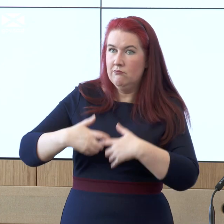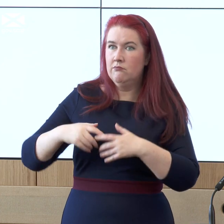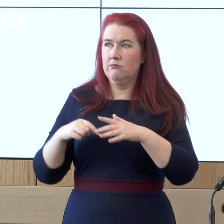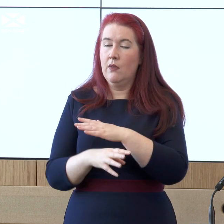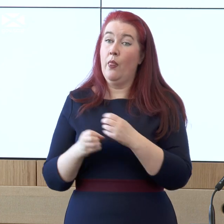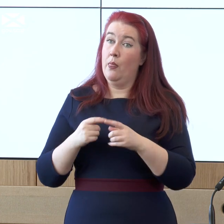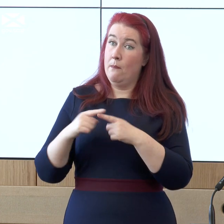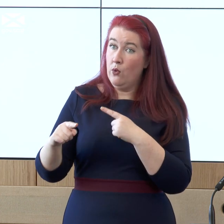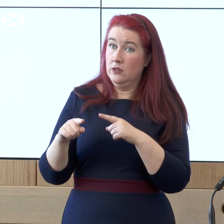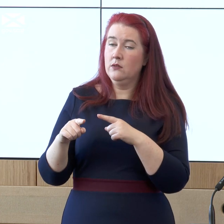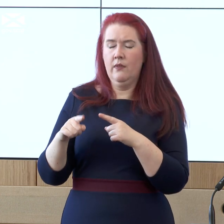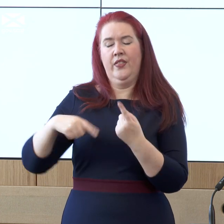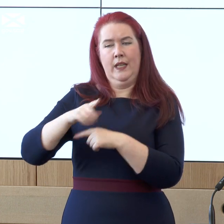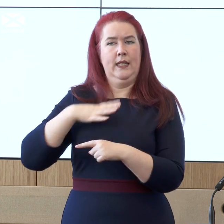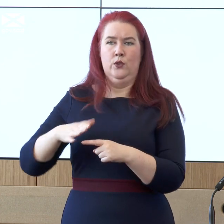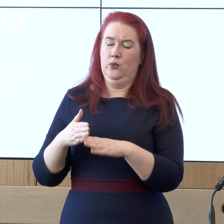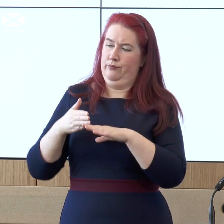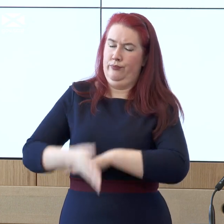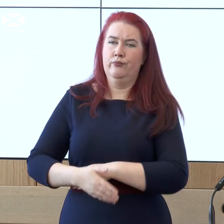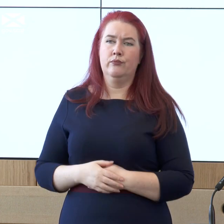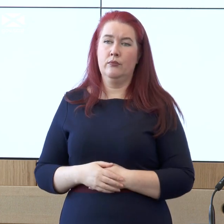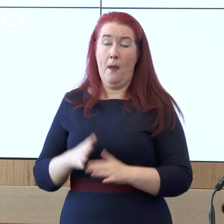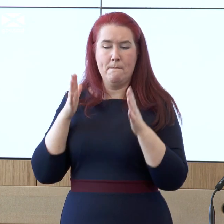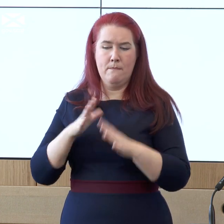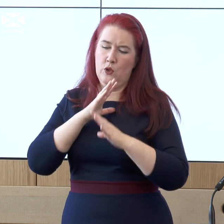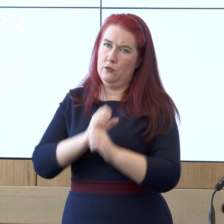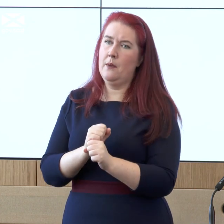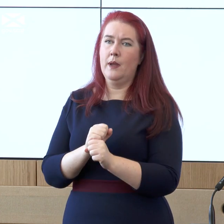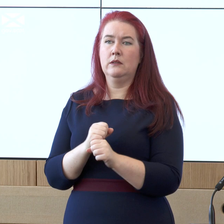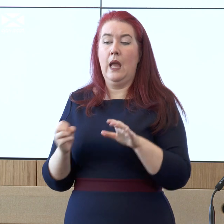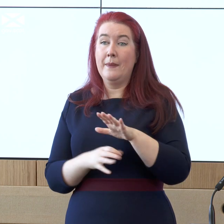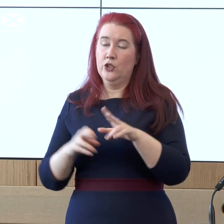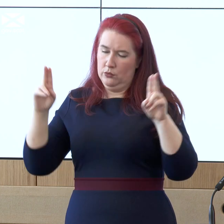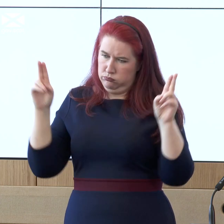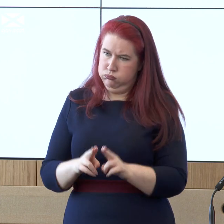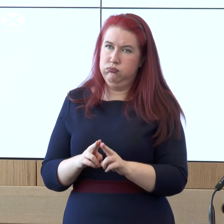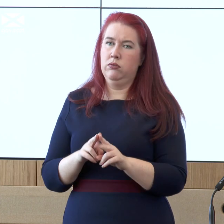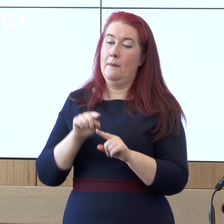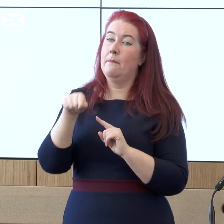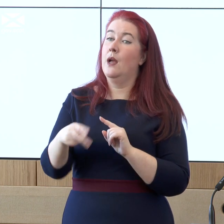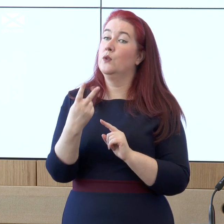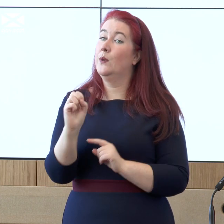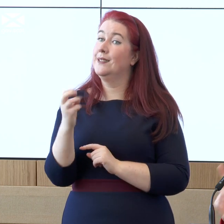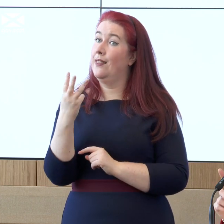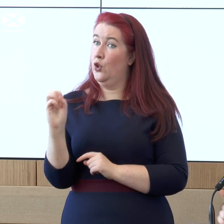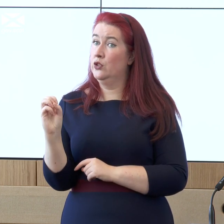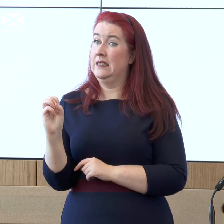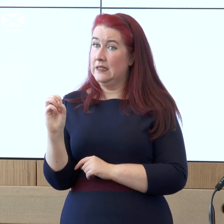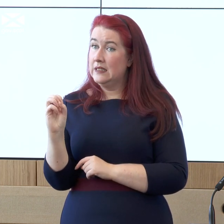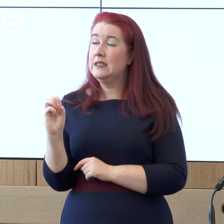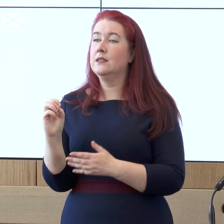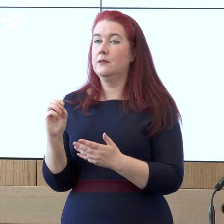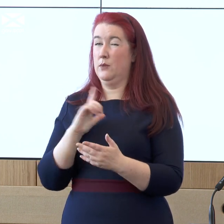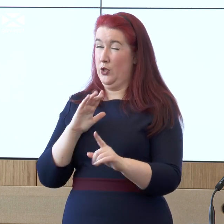challenge. They must commit to significant cuts in emissions by 2030, which is crucial to keeping that ambition of